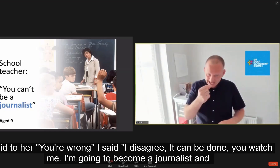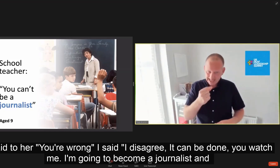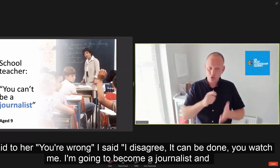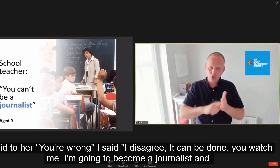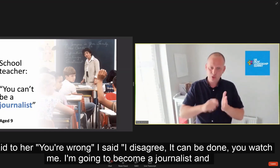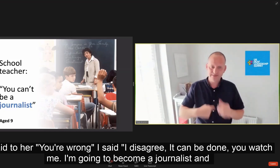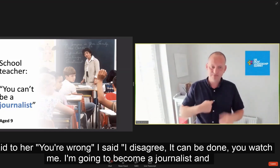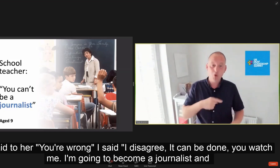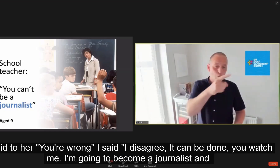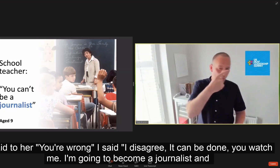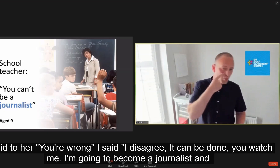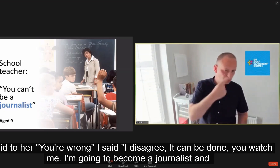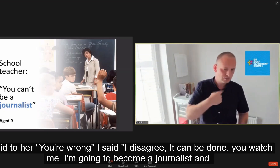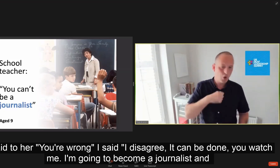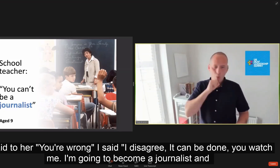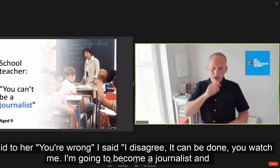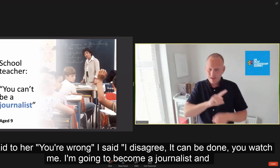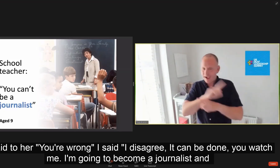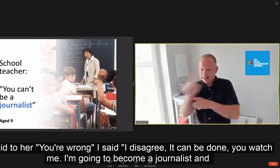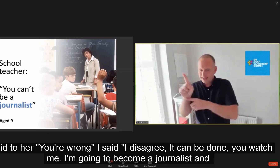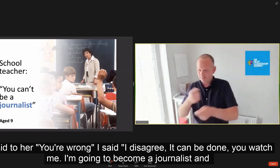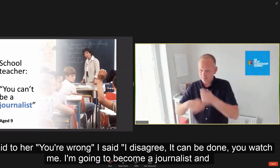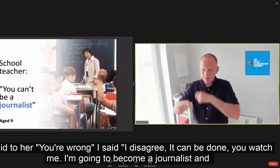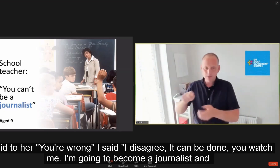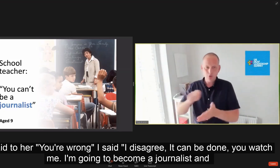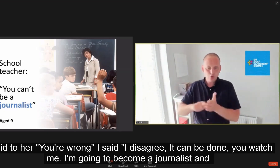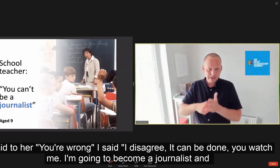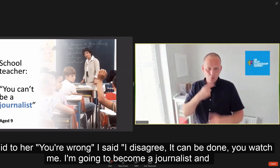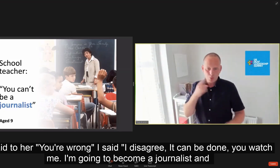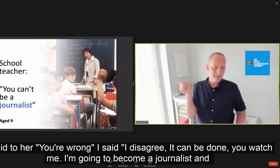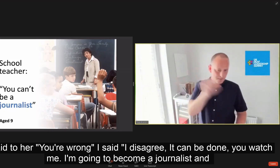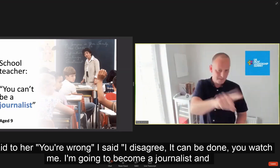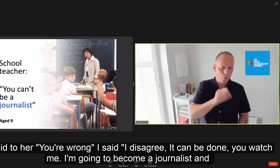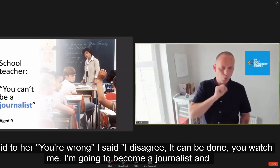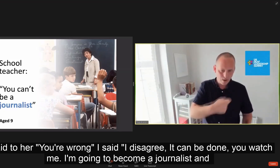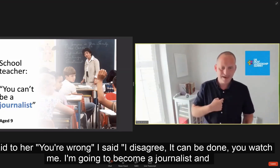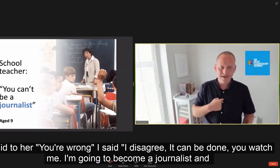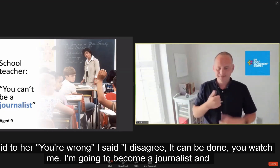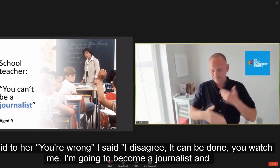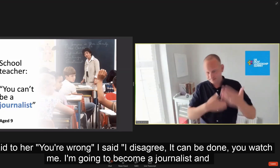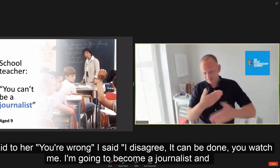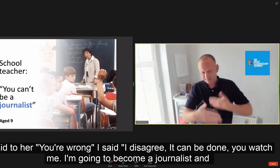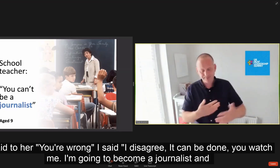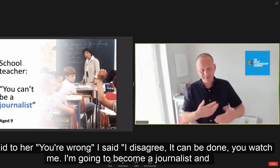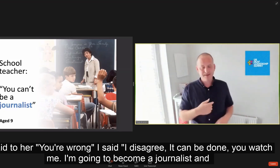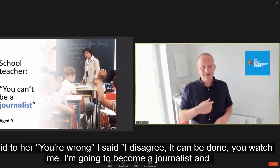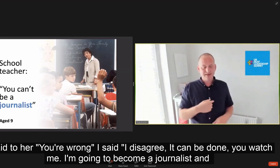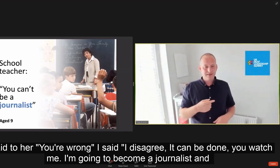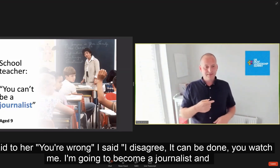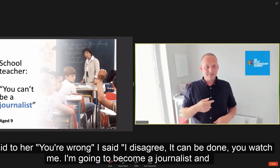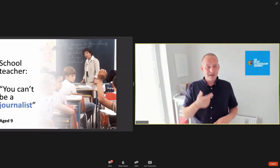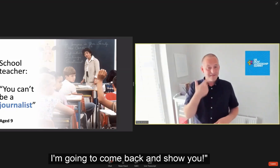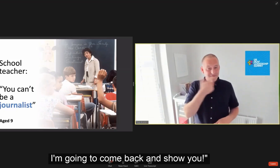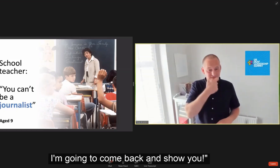wrong. I said, I disagree. I said, I can be a journalist. You watch me. I'm going to become a journalist, and I'm going to come back and show